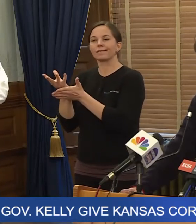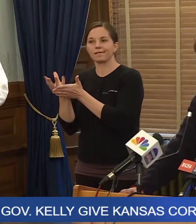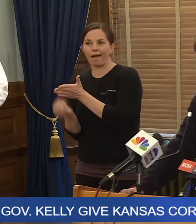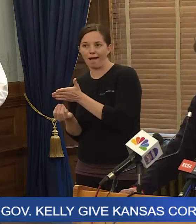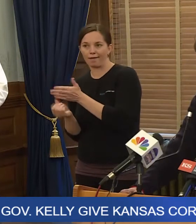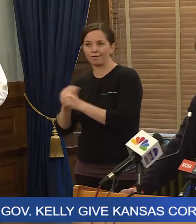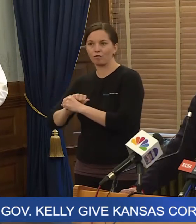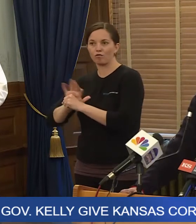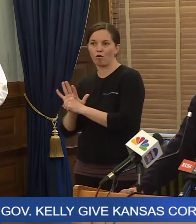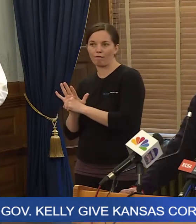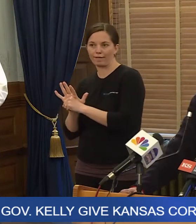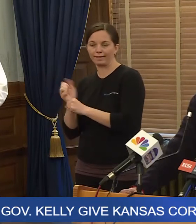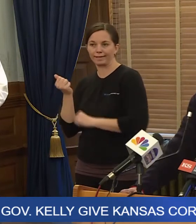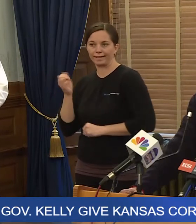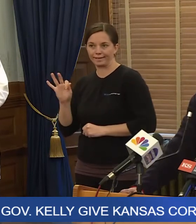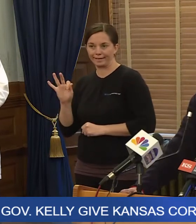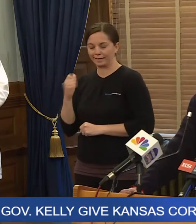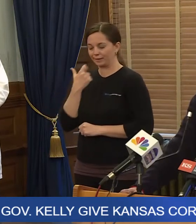recently.